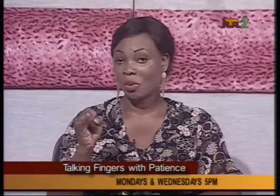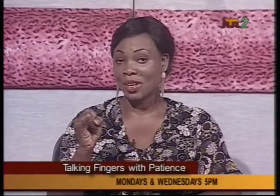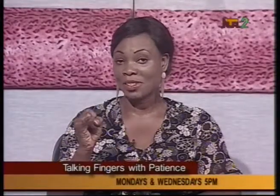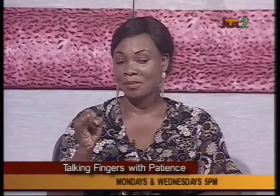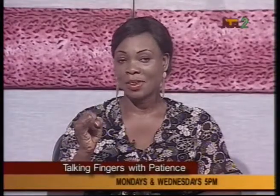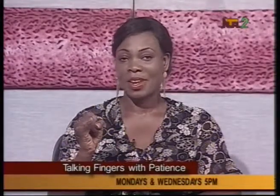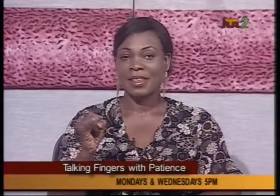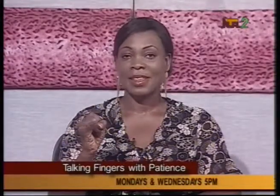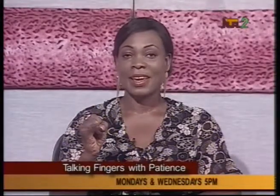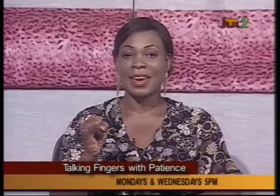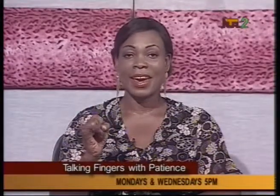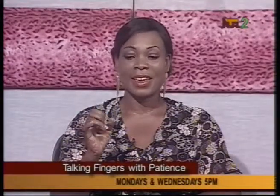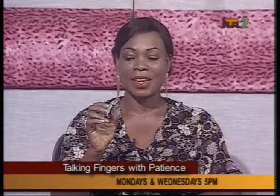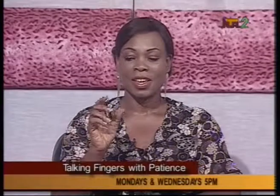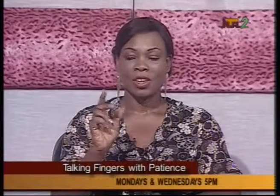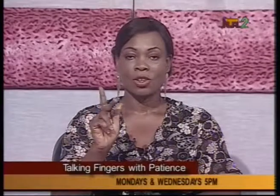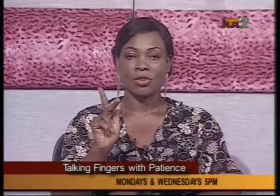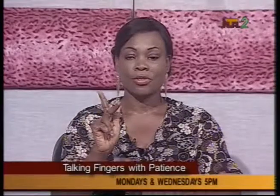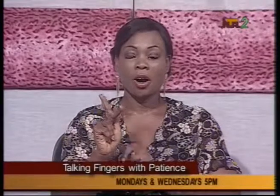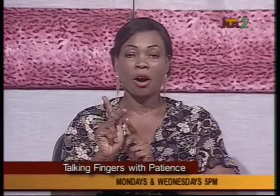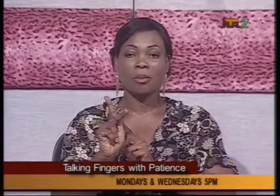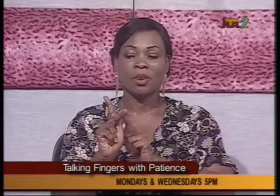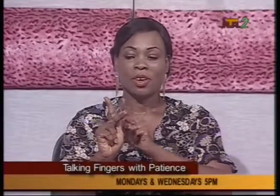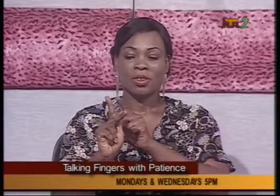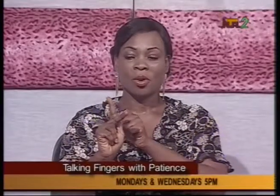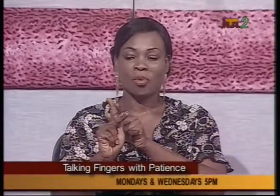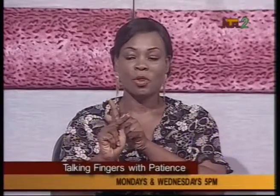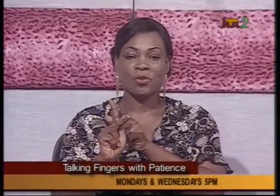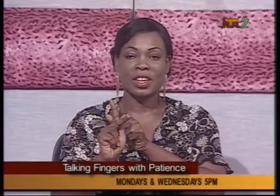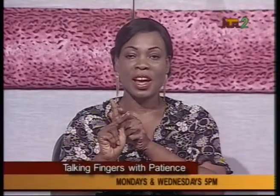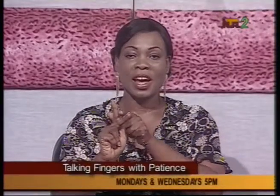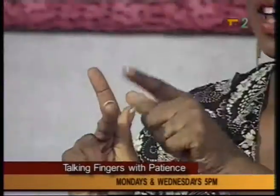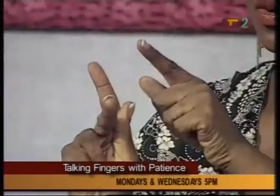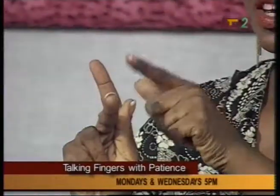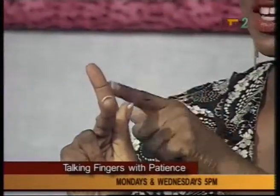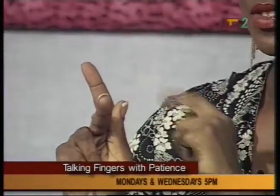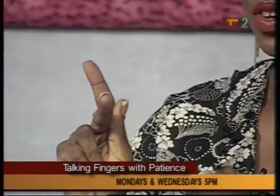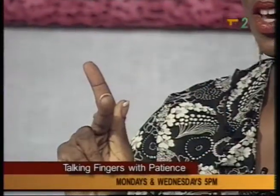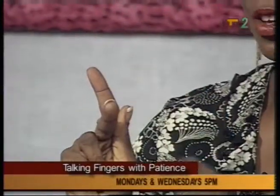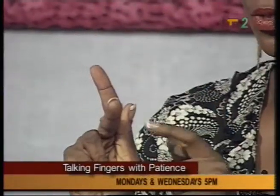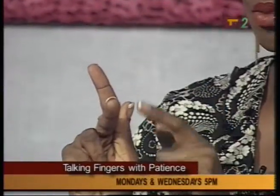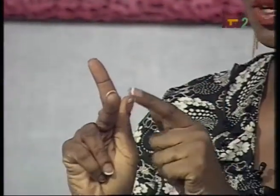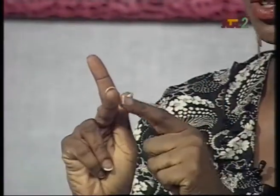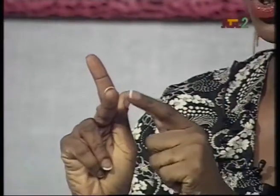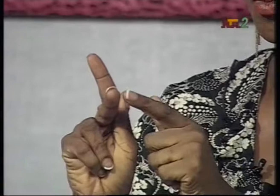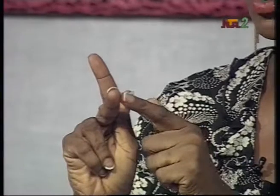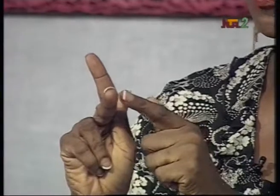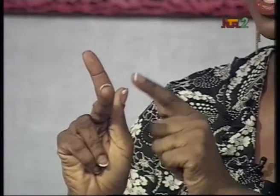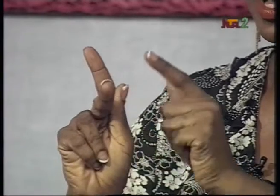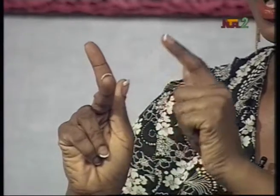anti-clockwise, then K, your thumb, your middle finger and your index finger, your thumb in between your middle finger